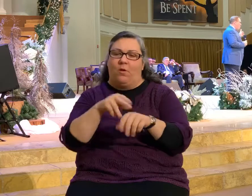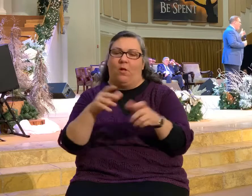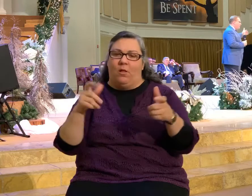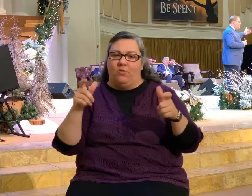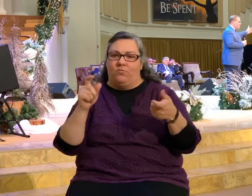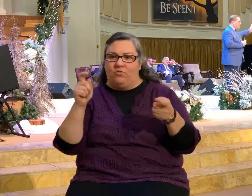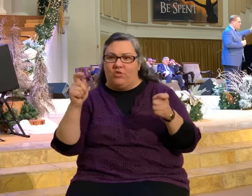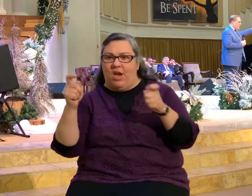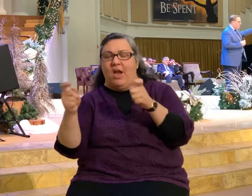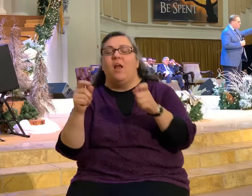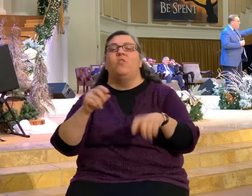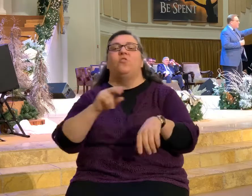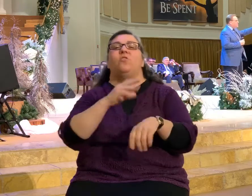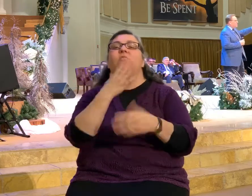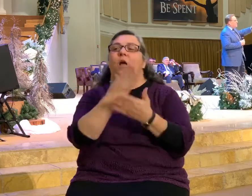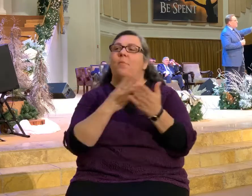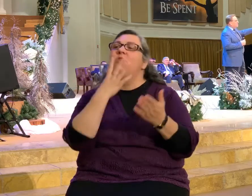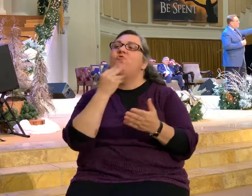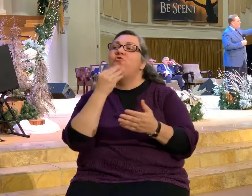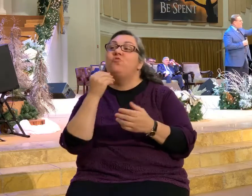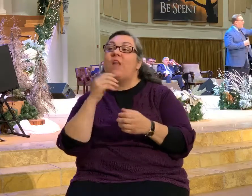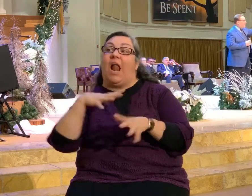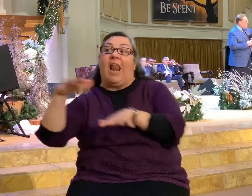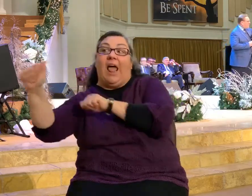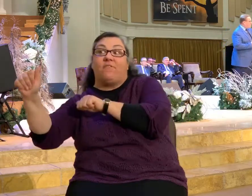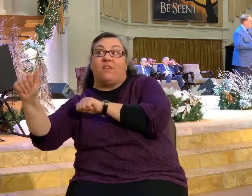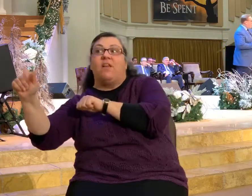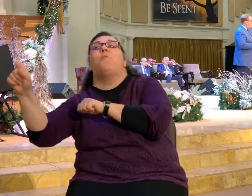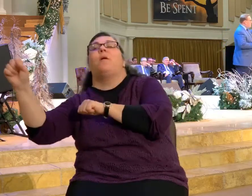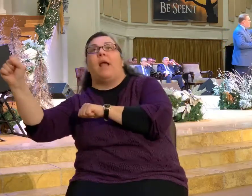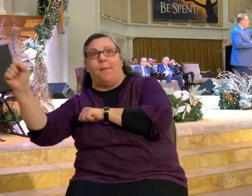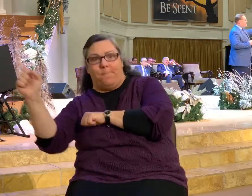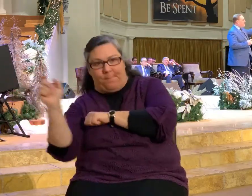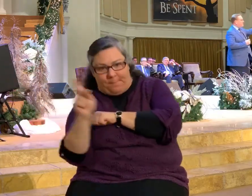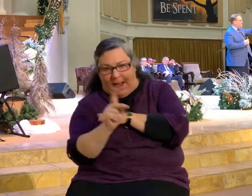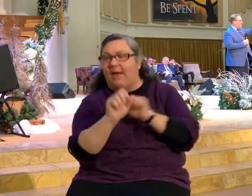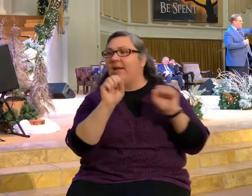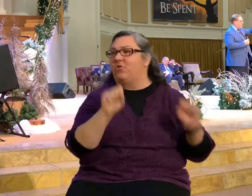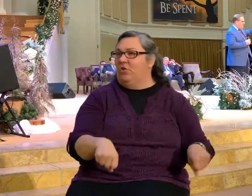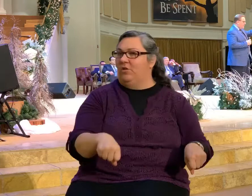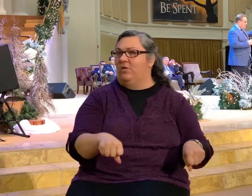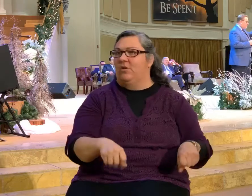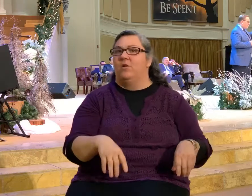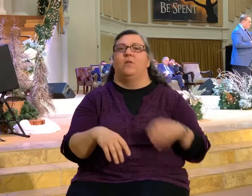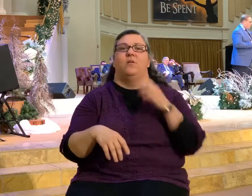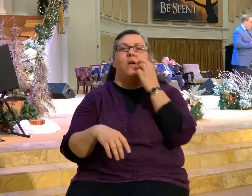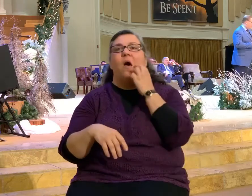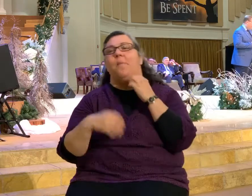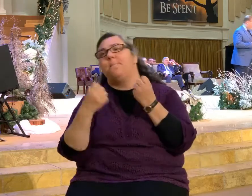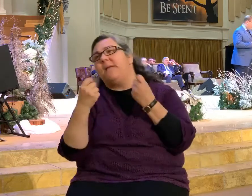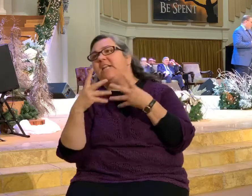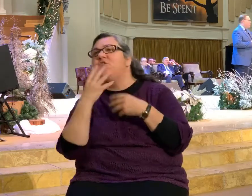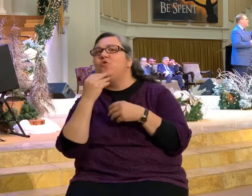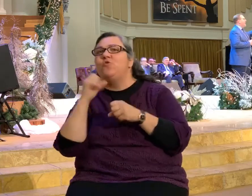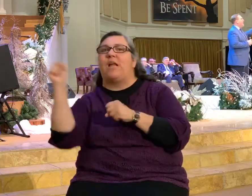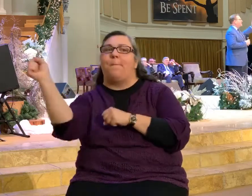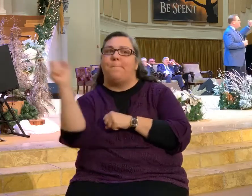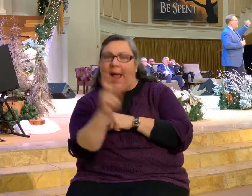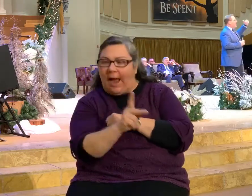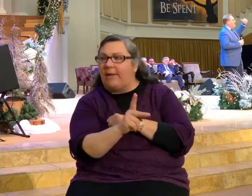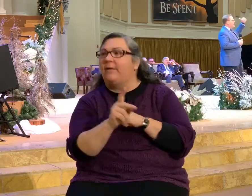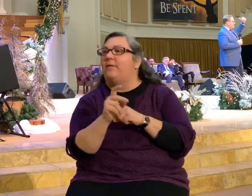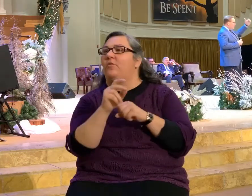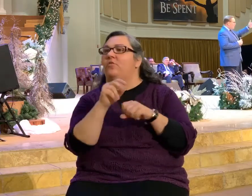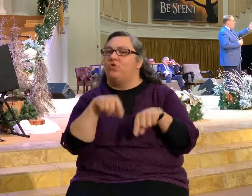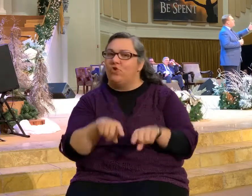Claudius were able to return. So during 4 or 5 years there, maybe even as many as 6, many of the Jews came back. Understand,